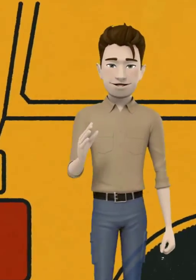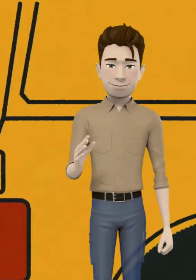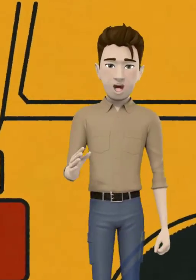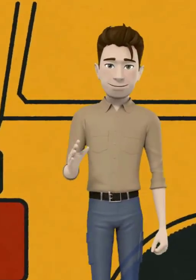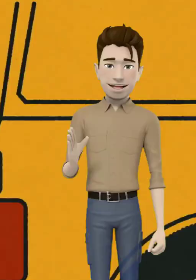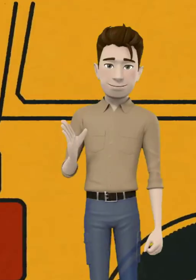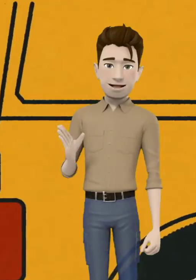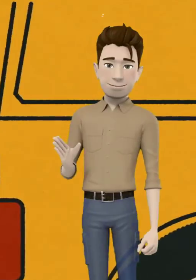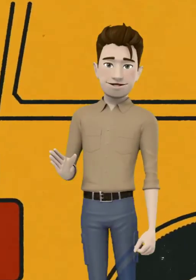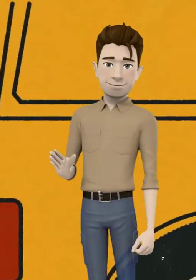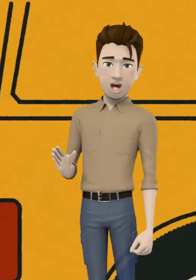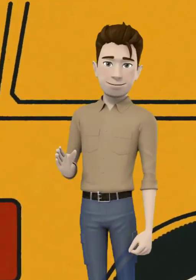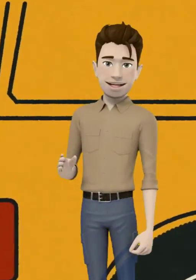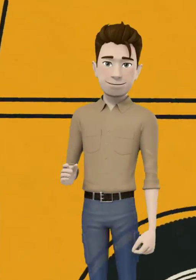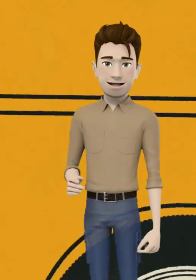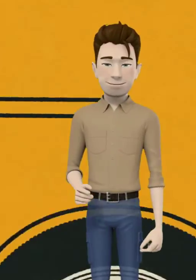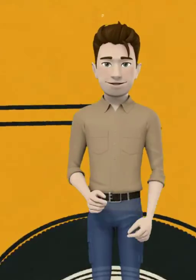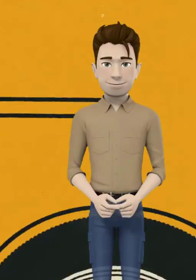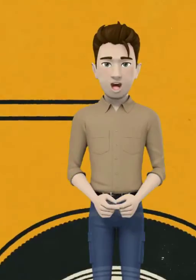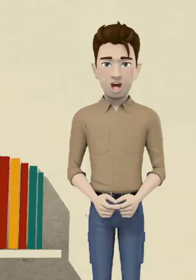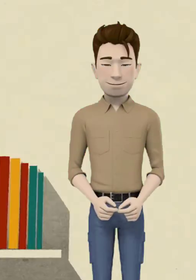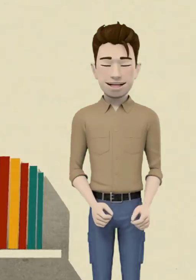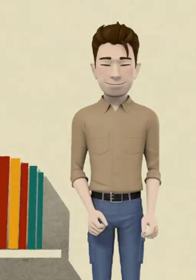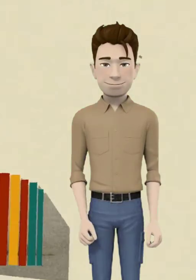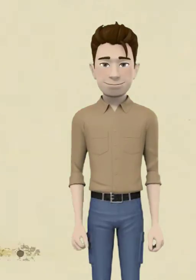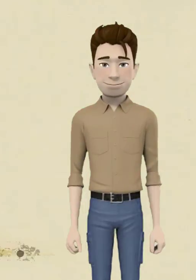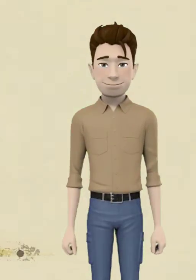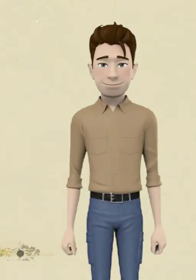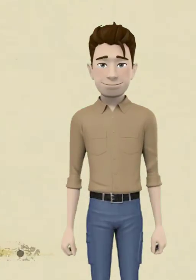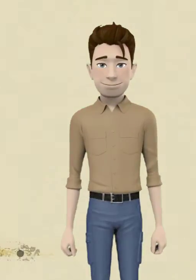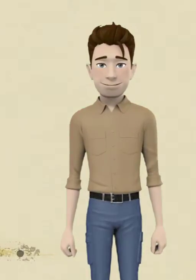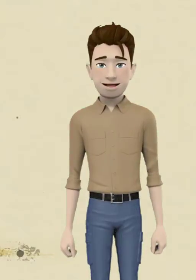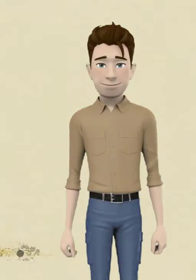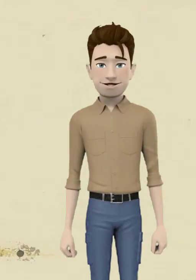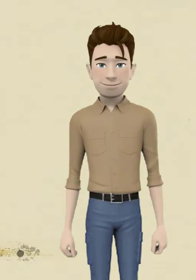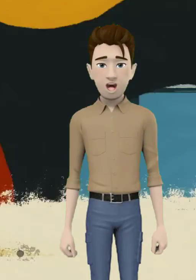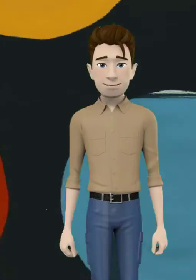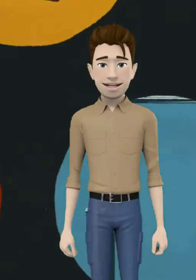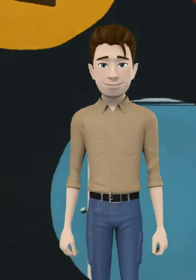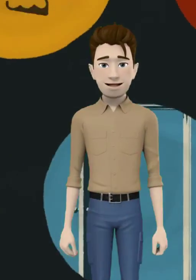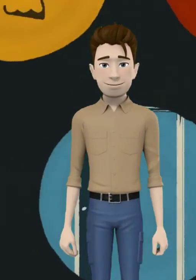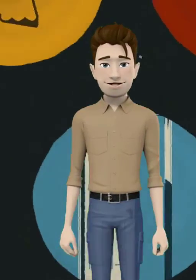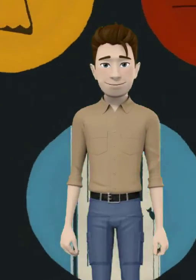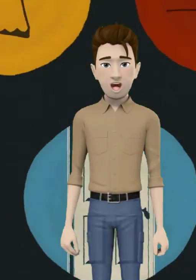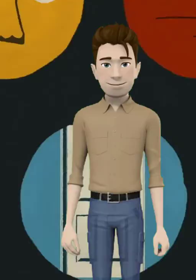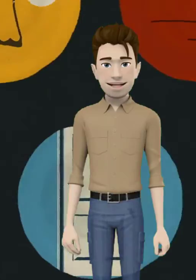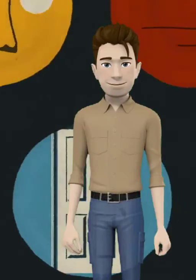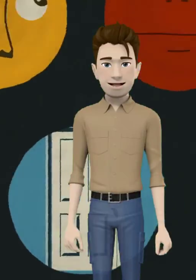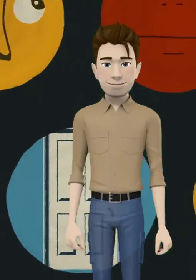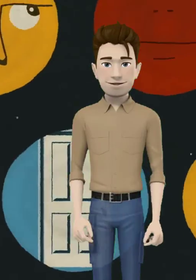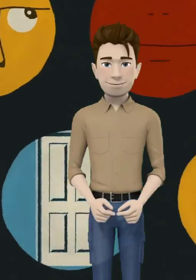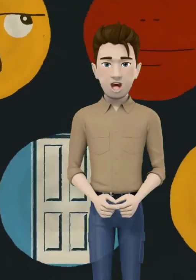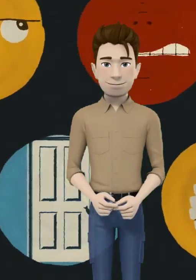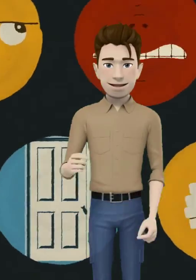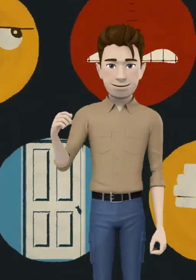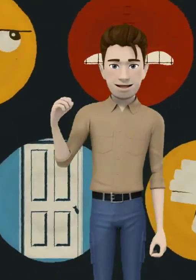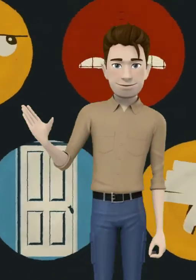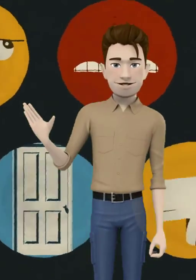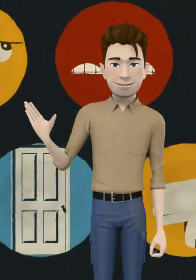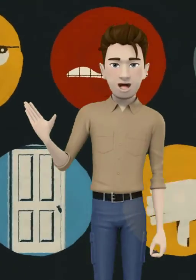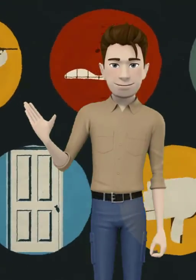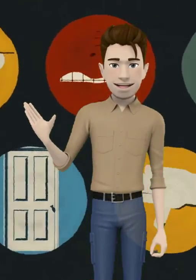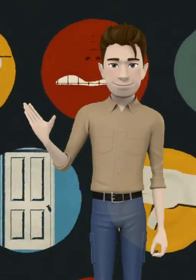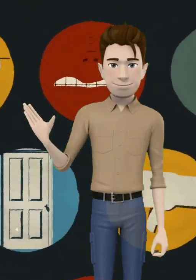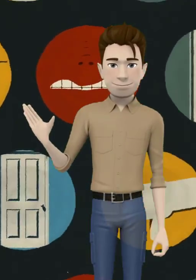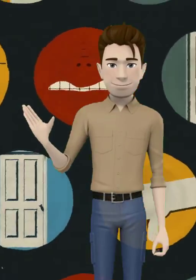to give things a go by accepting that failure was the acceptable norm. And every so often, amidst the endless rebuffs we'd